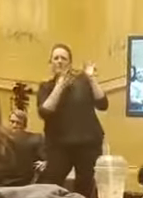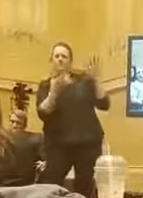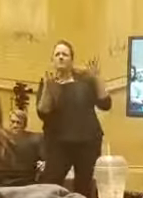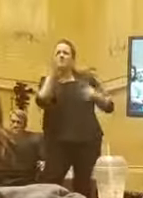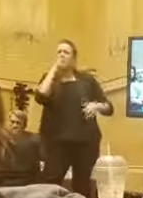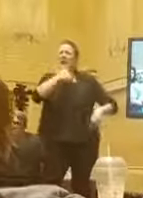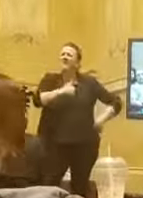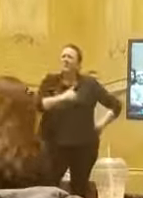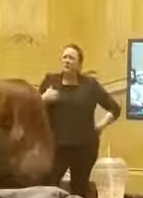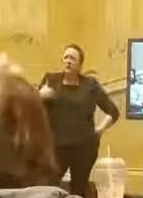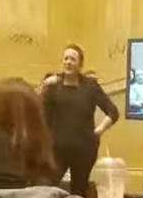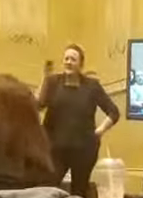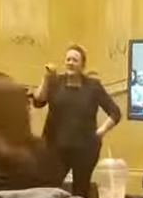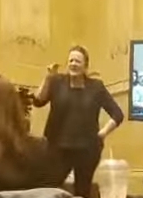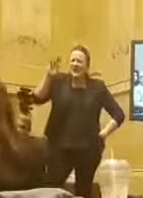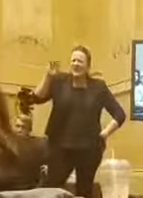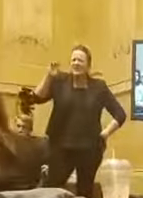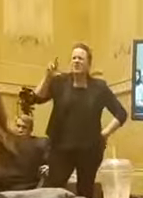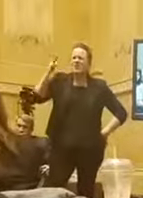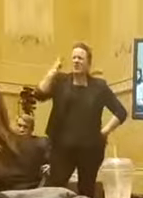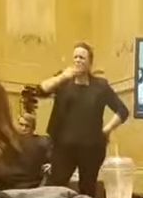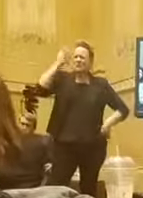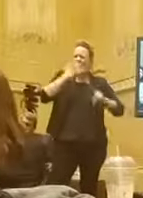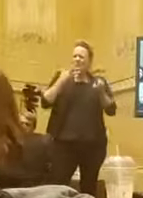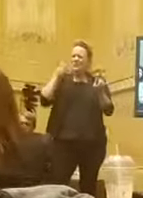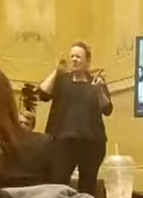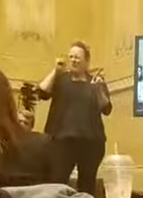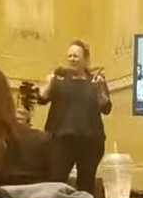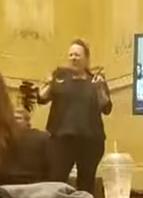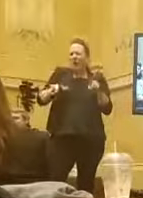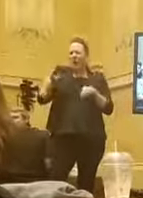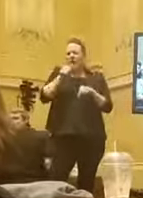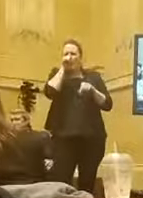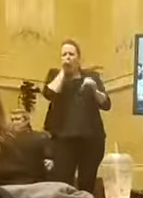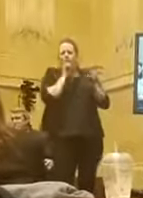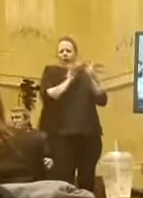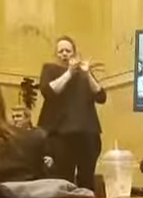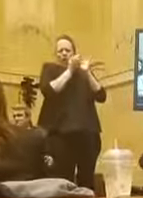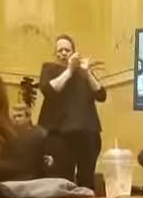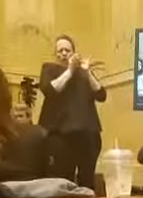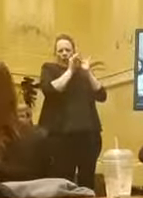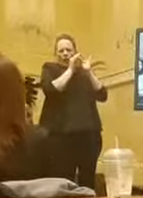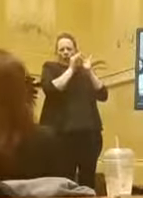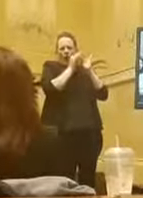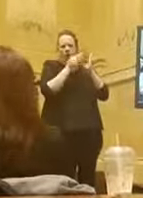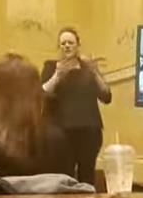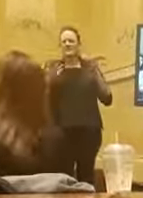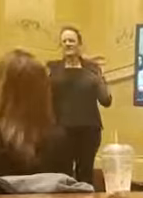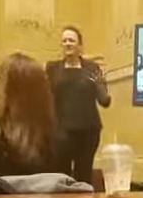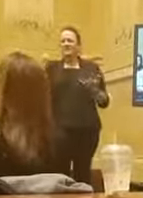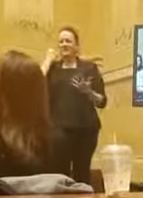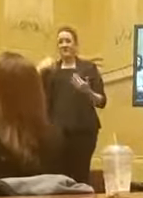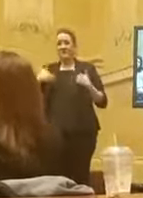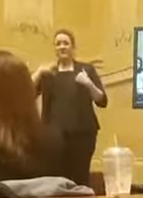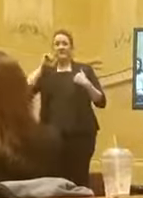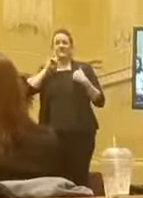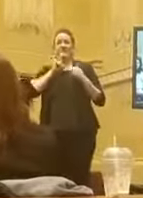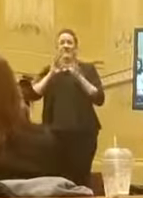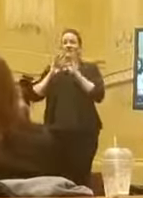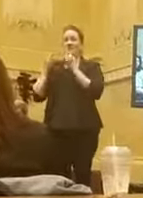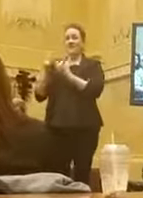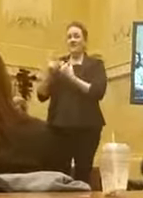can't happen. And having family members, if I had a deaf family member as a sign language interpreter, it is against my professional